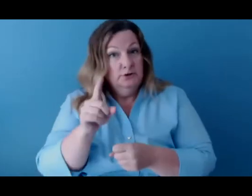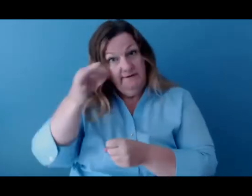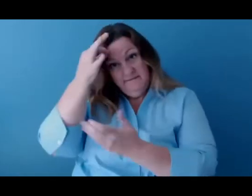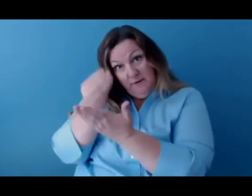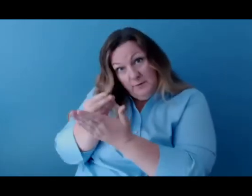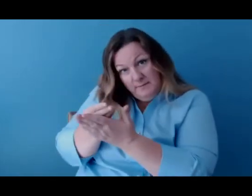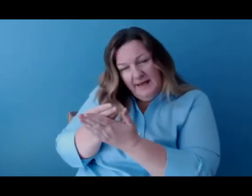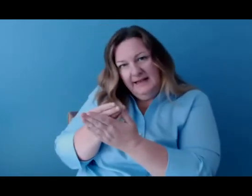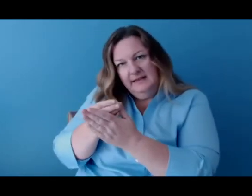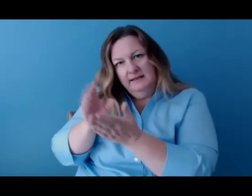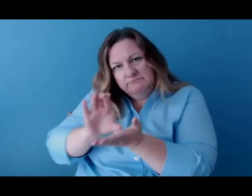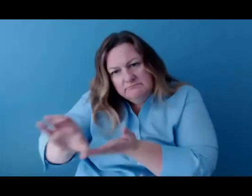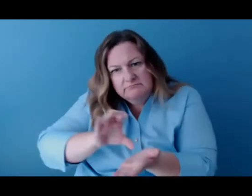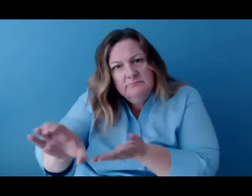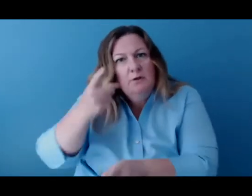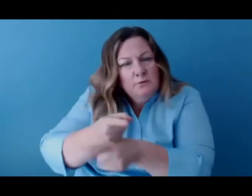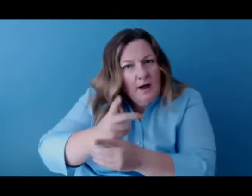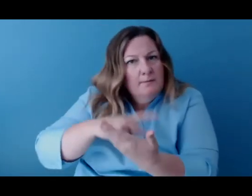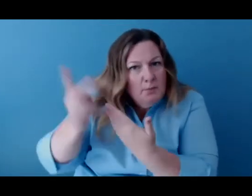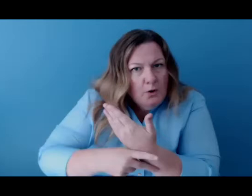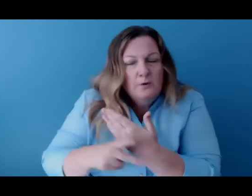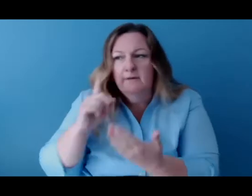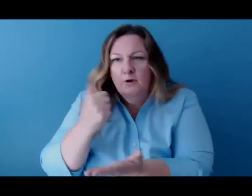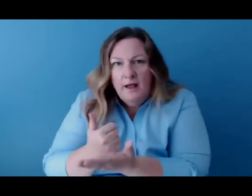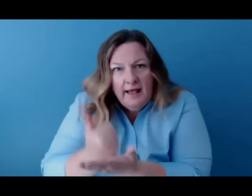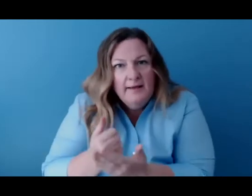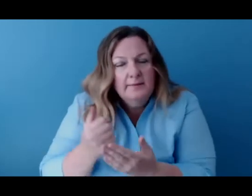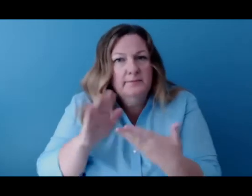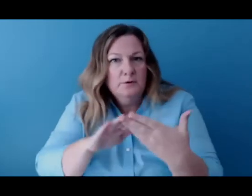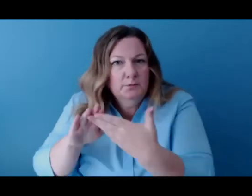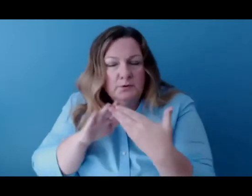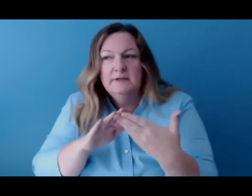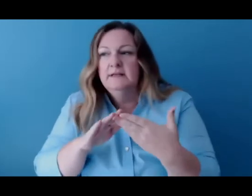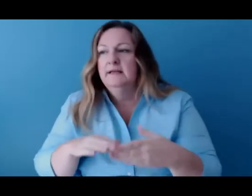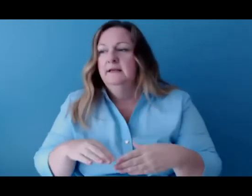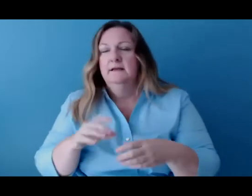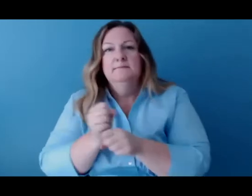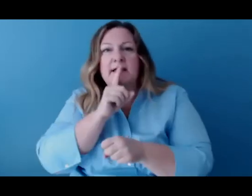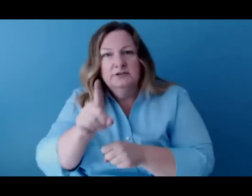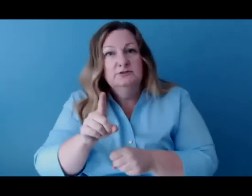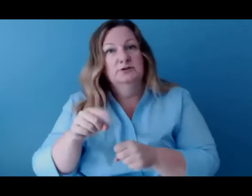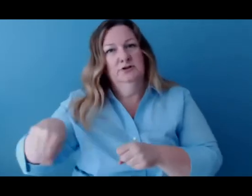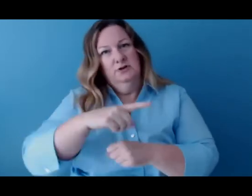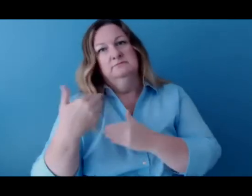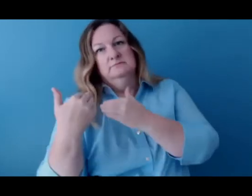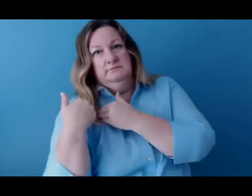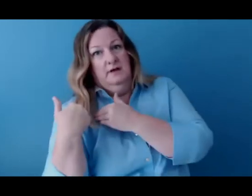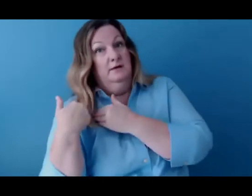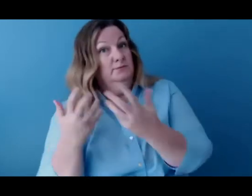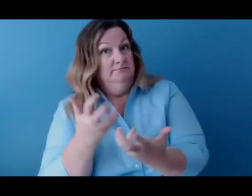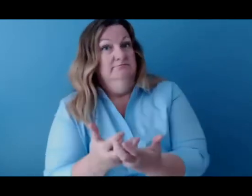for certain programs that would go and help this community, you know, ensure that accountability is in place.